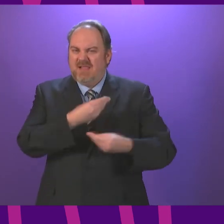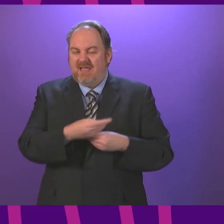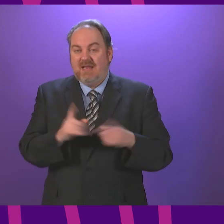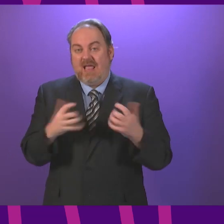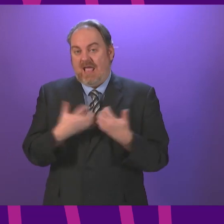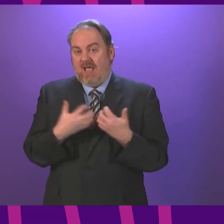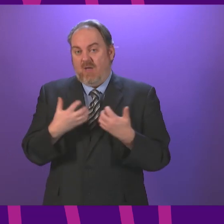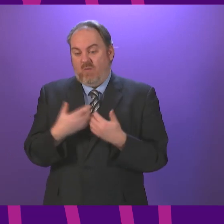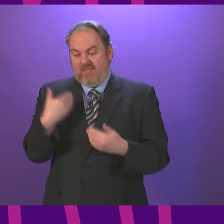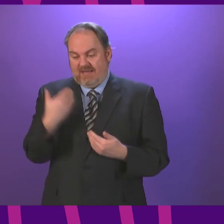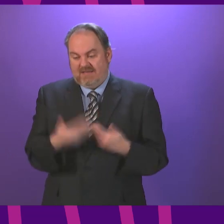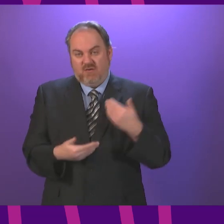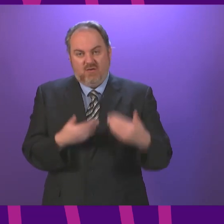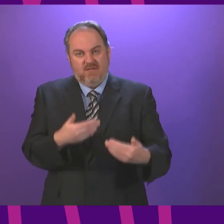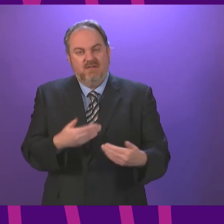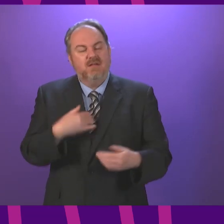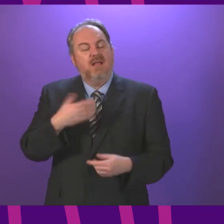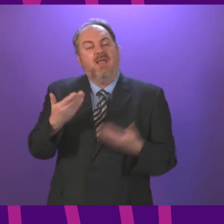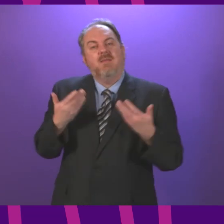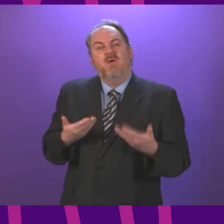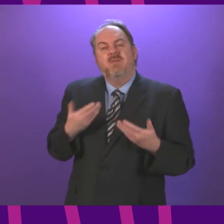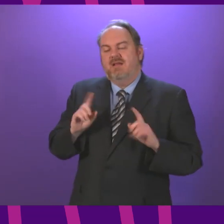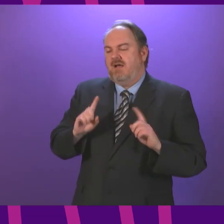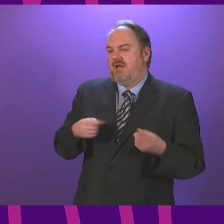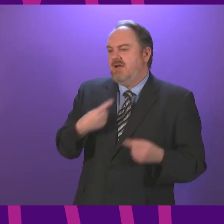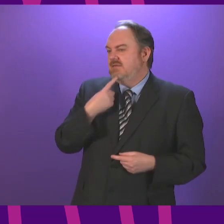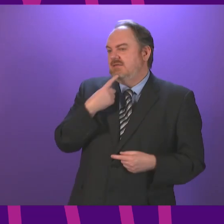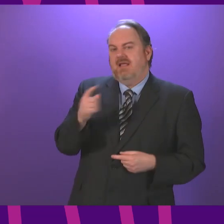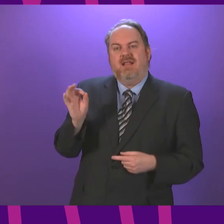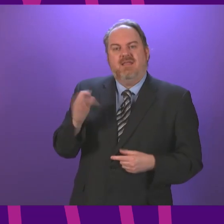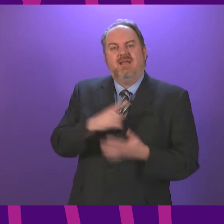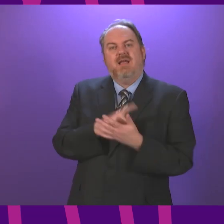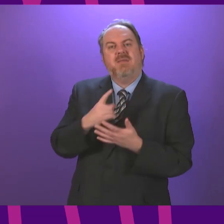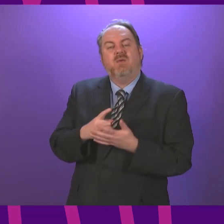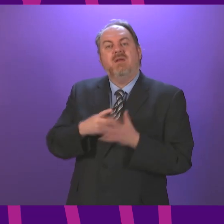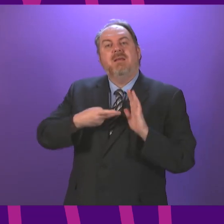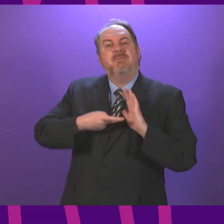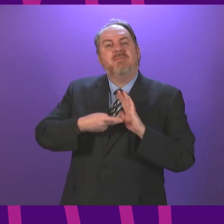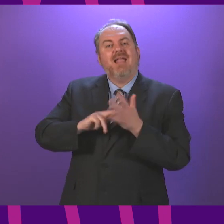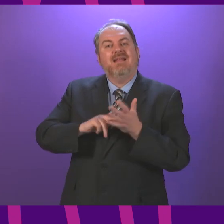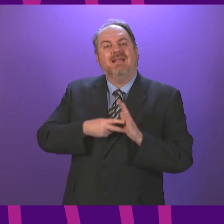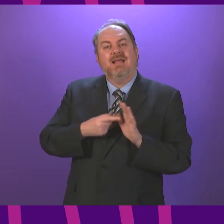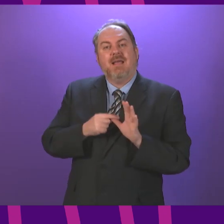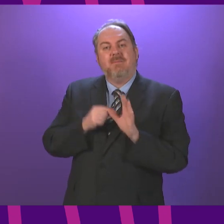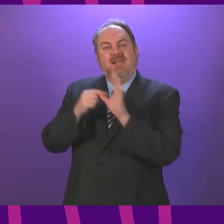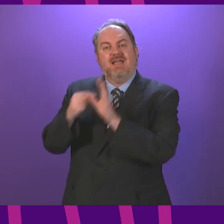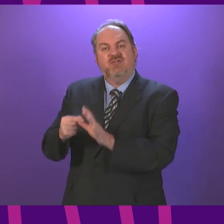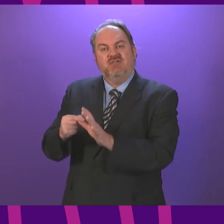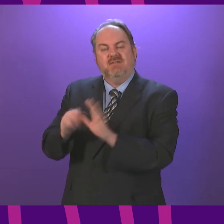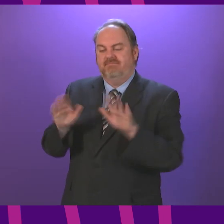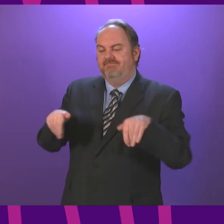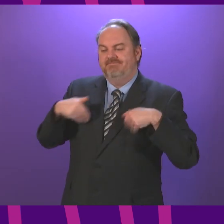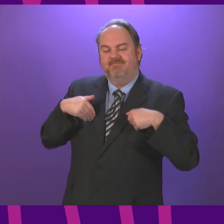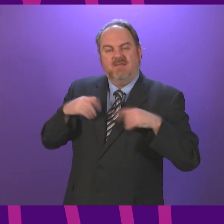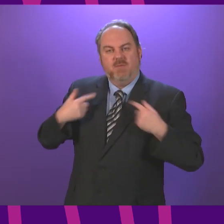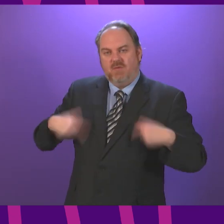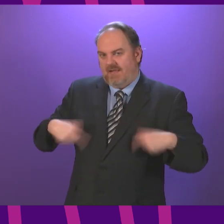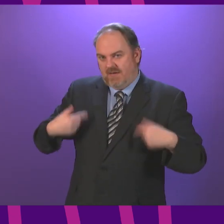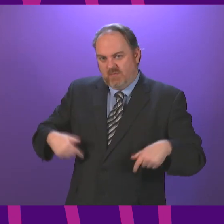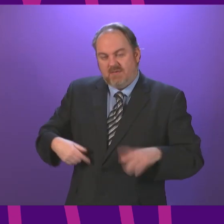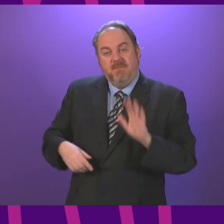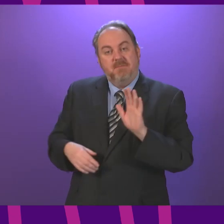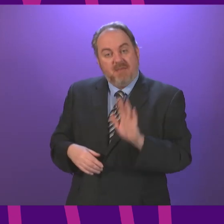are at. Obviously, is not appropriate for me to comment directly on planning applications or planning issues, but I will ask CEPA to address